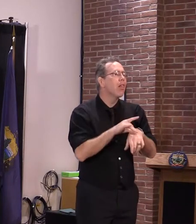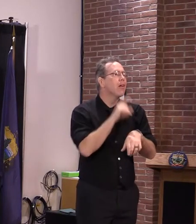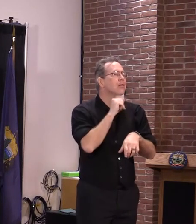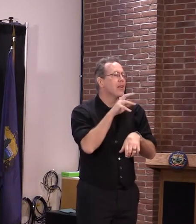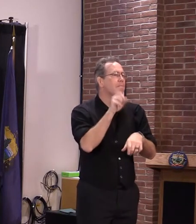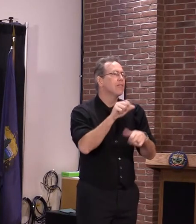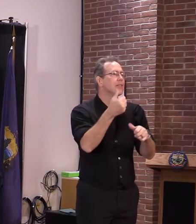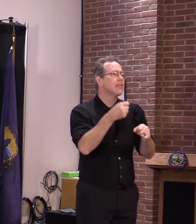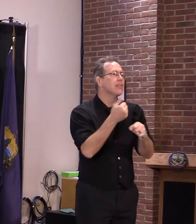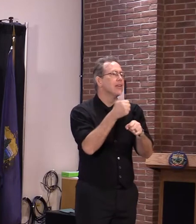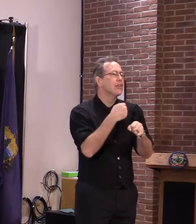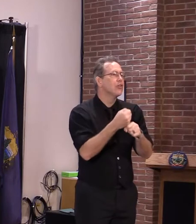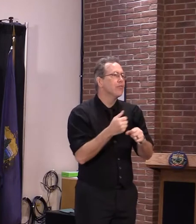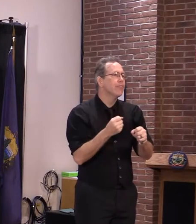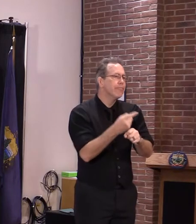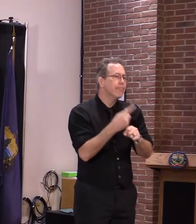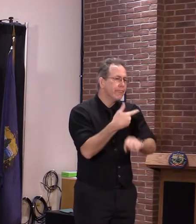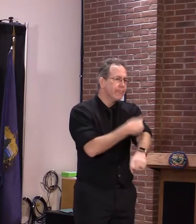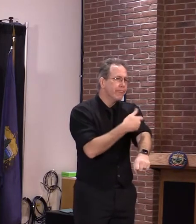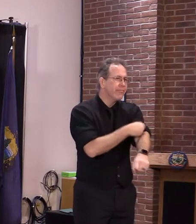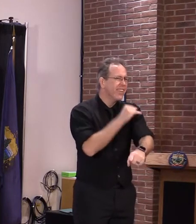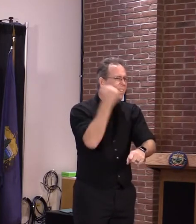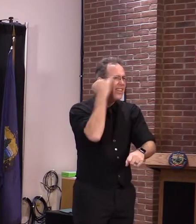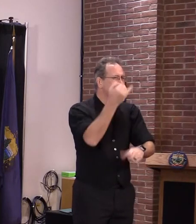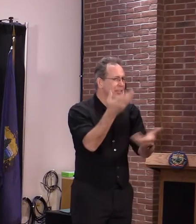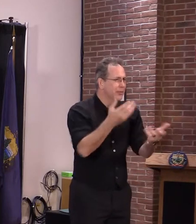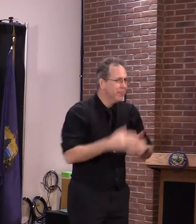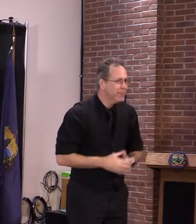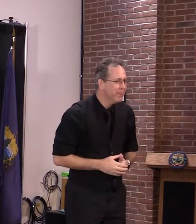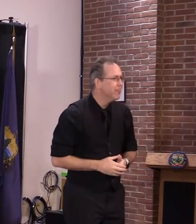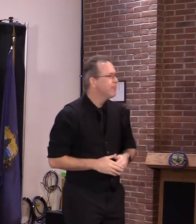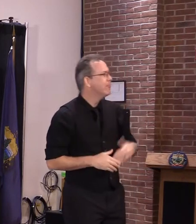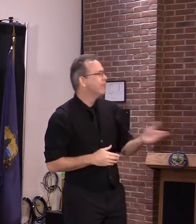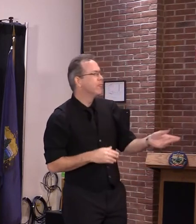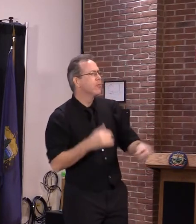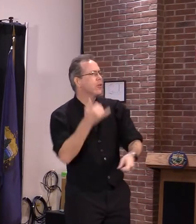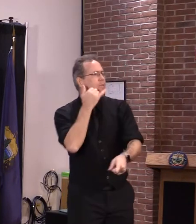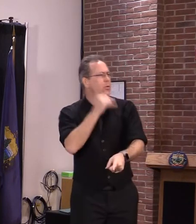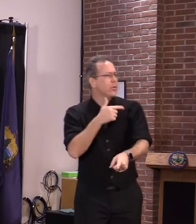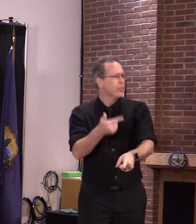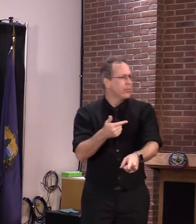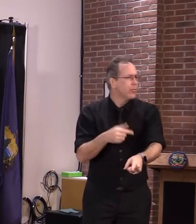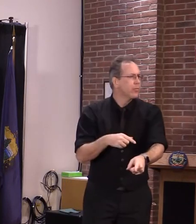Thank you. All right, we'll move now on to the phone, starting with Wilson Ring, AP.